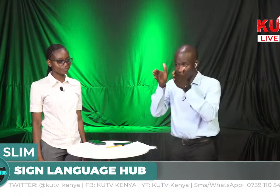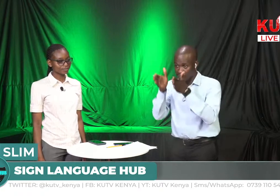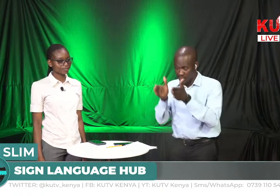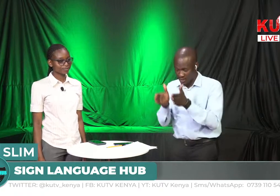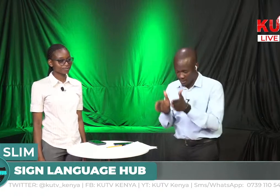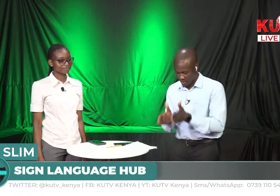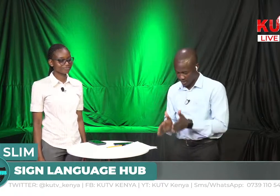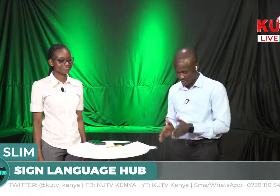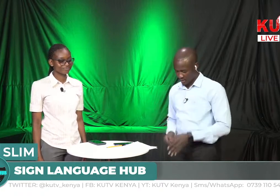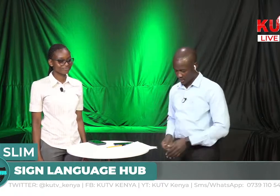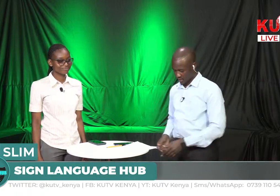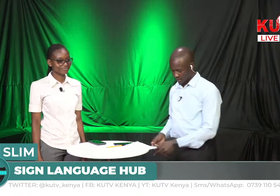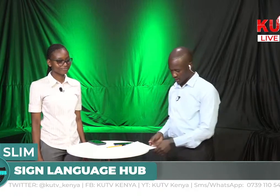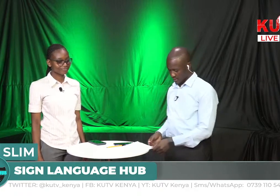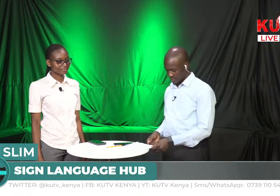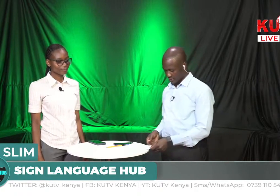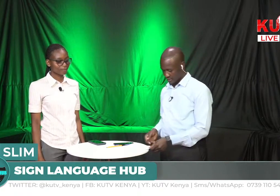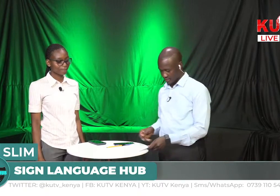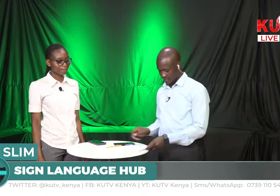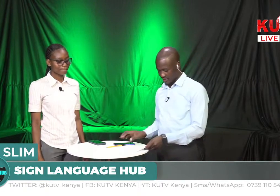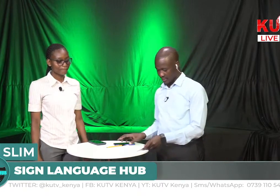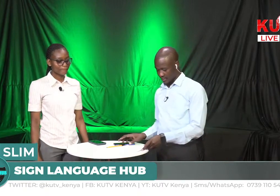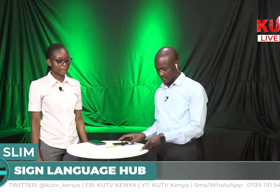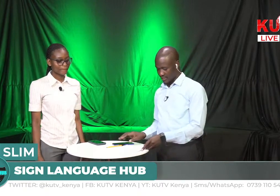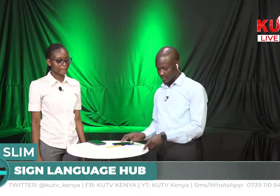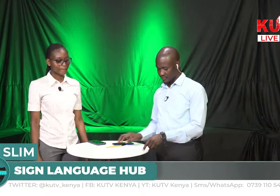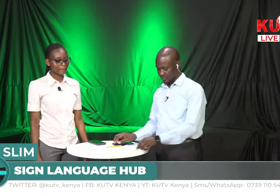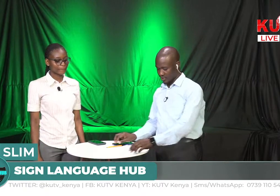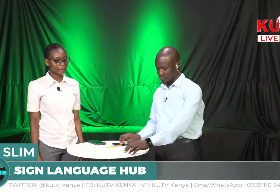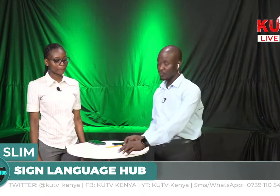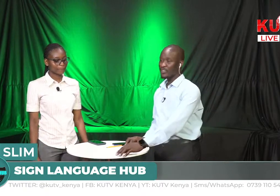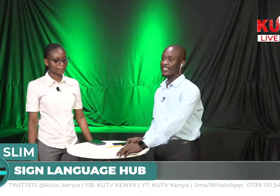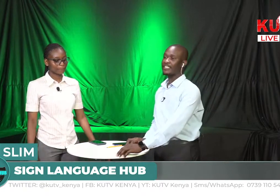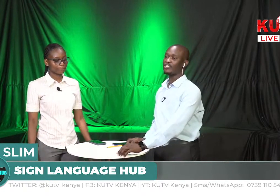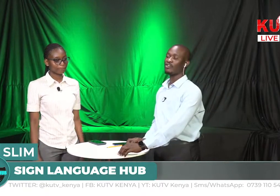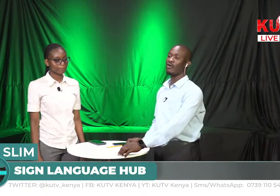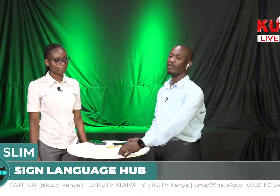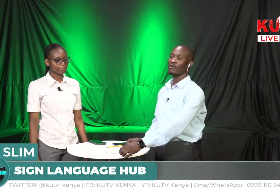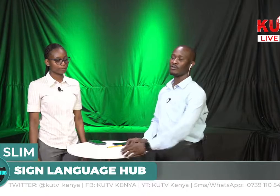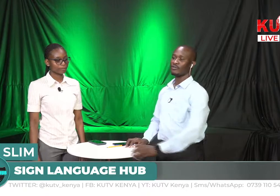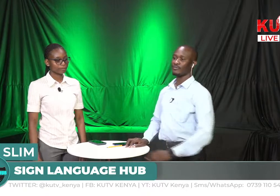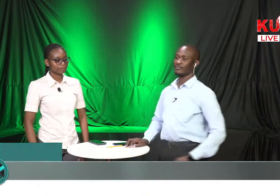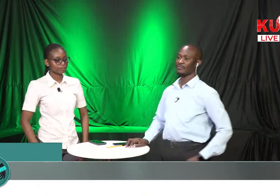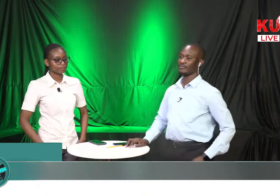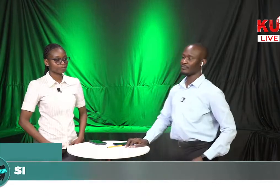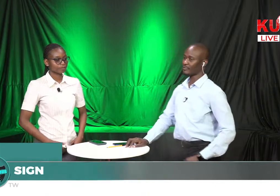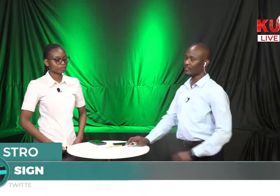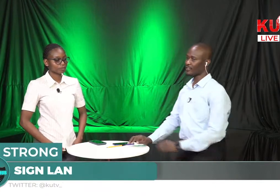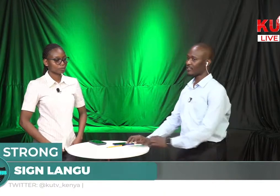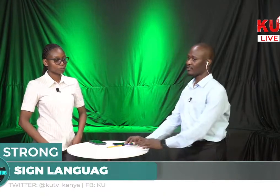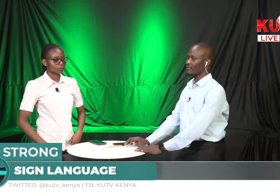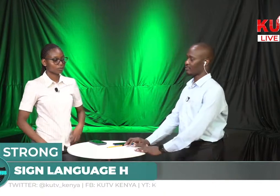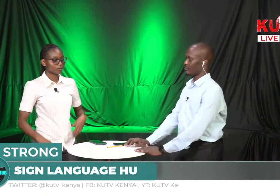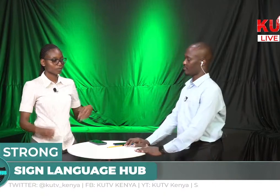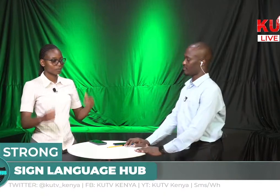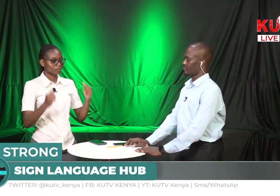1 GB. All right. Let's continue. Strong. How do you sign strong?